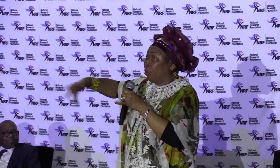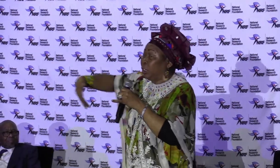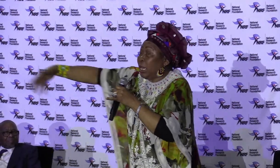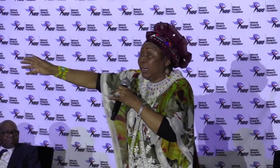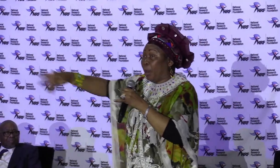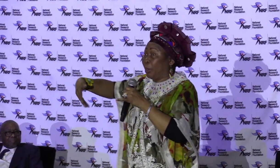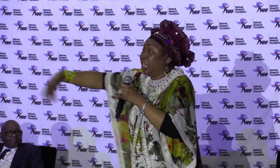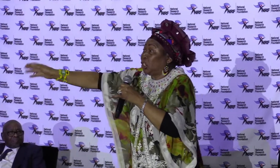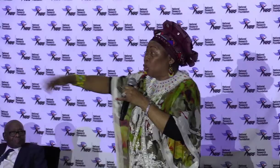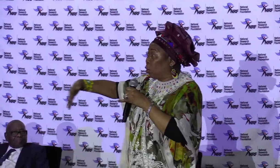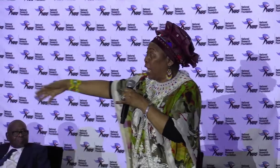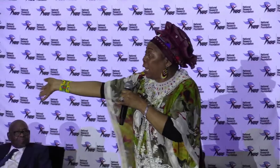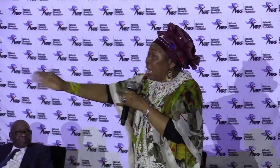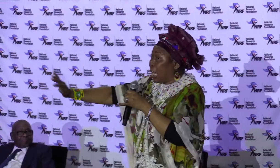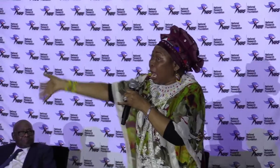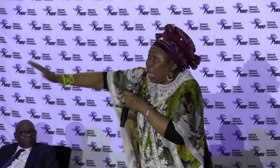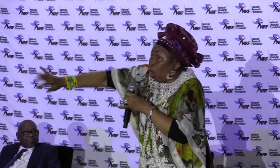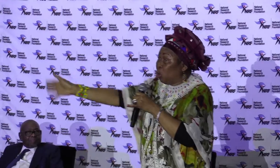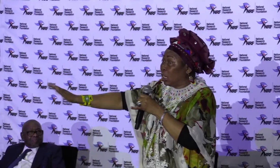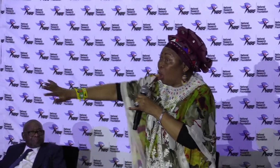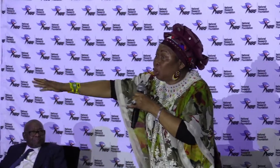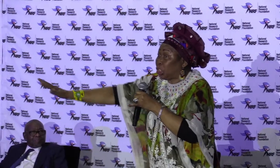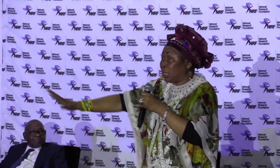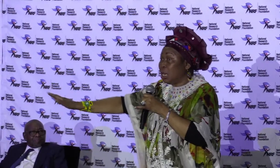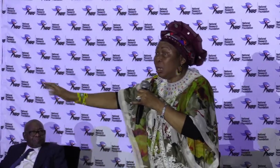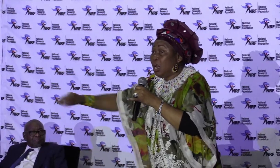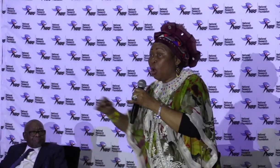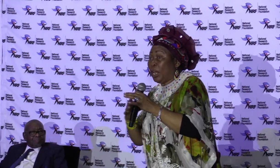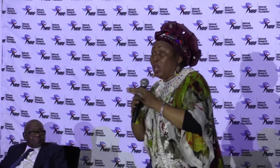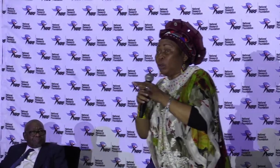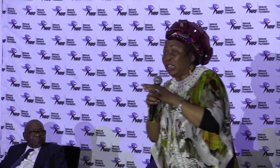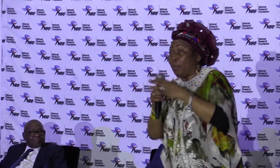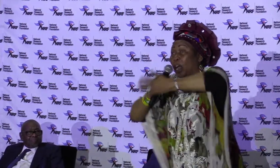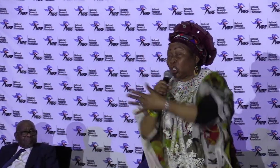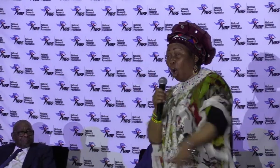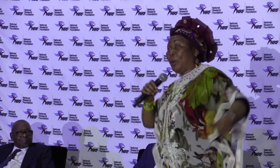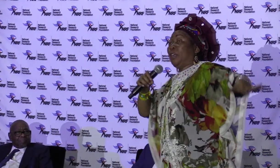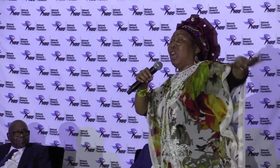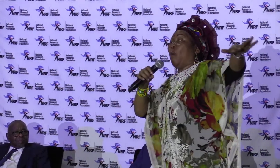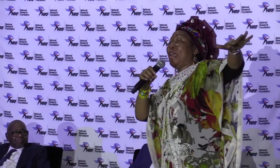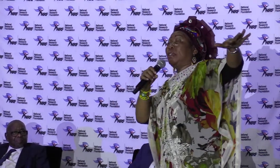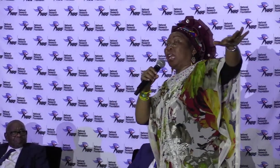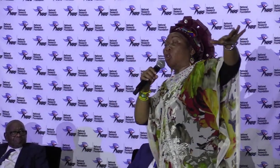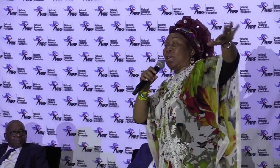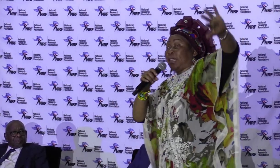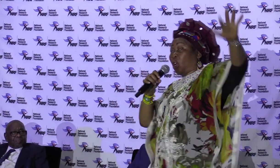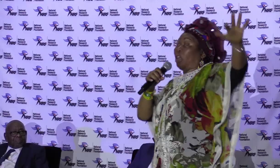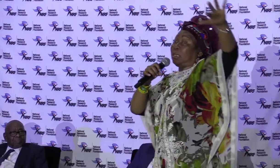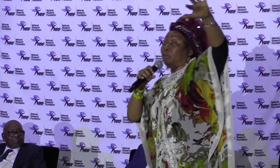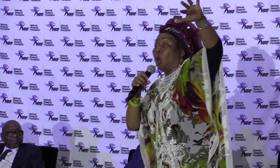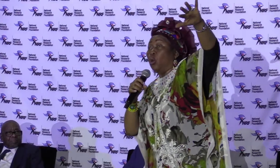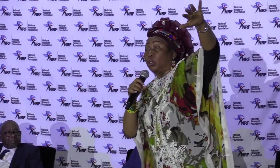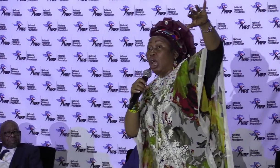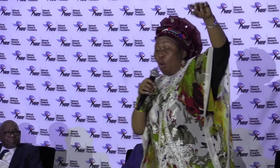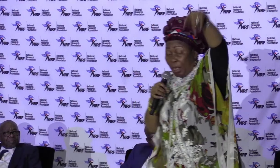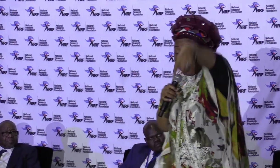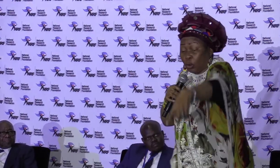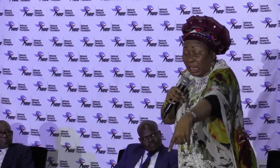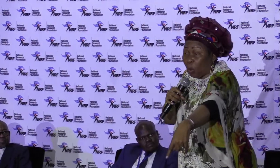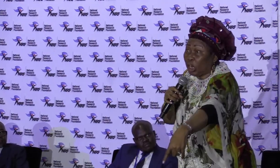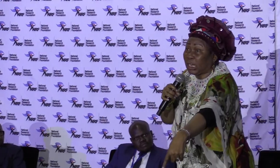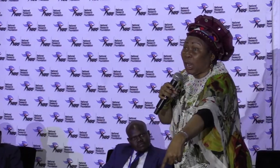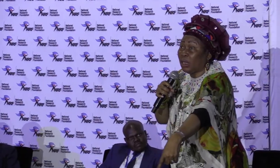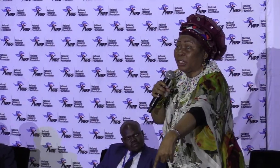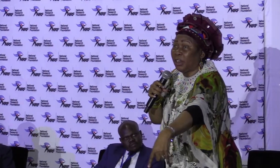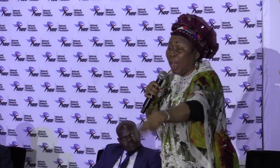it moved in the breeze to look like a golden ocean. When he looked at the birds opening their wings, it looked like they caught some gold. When